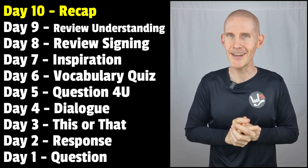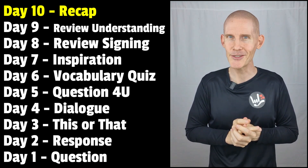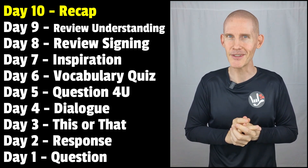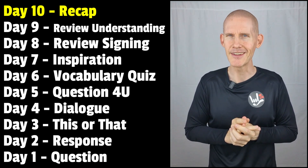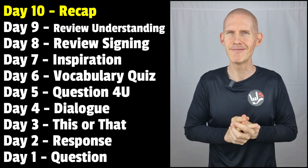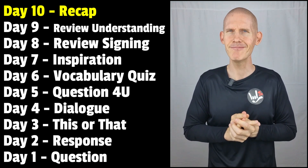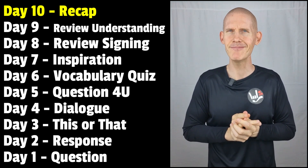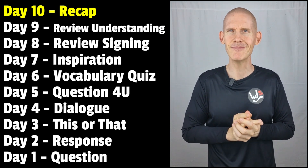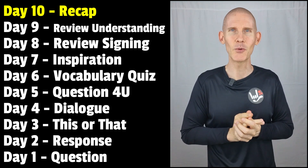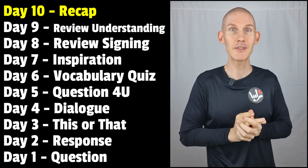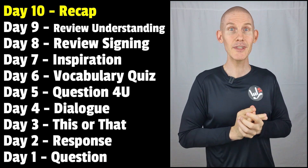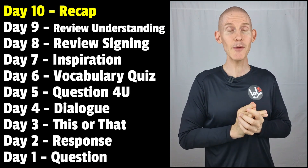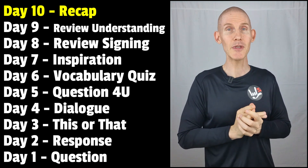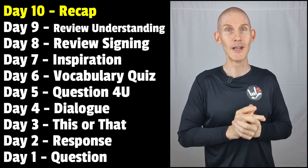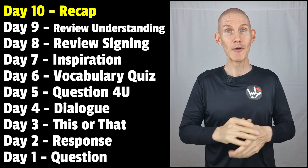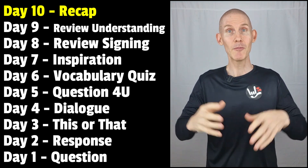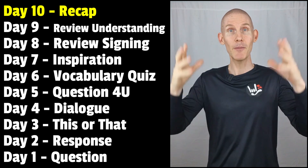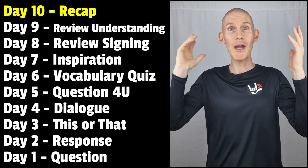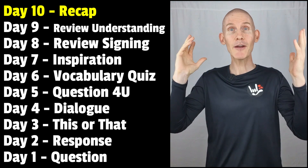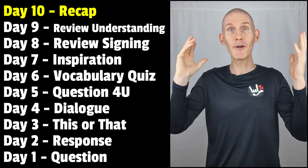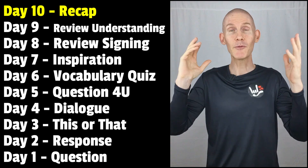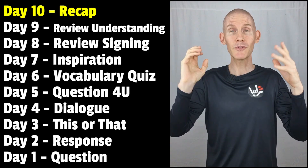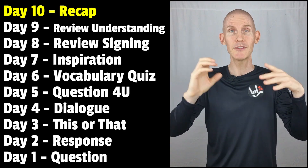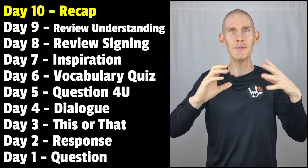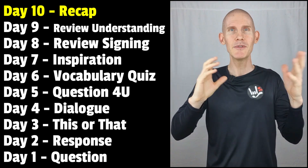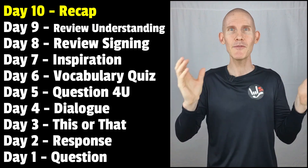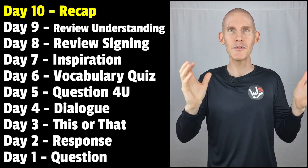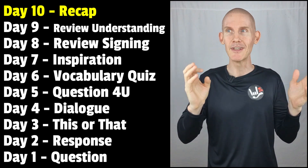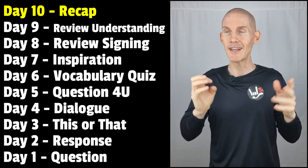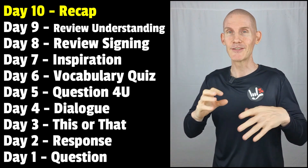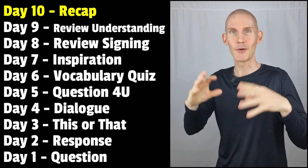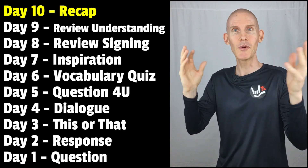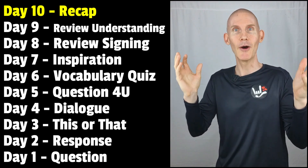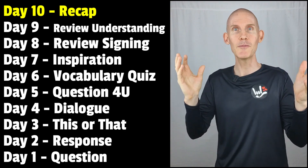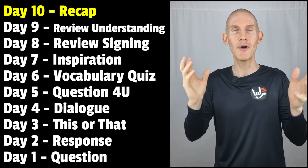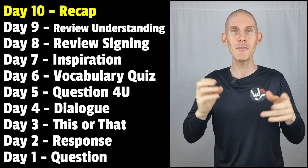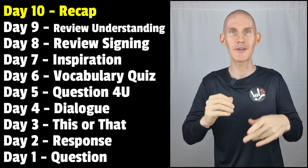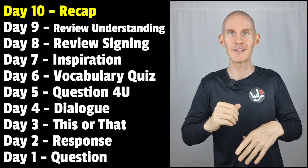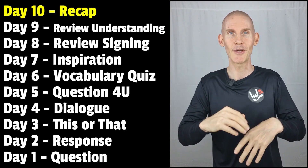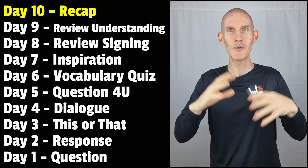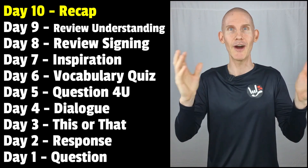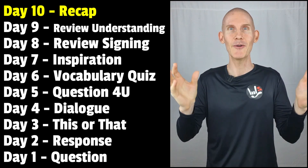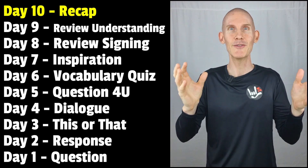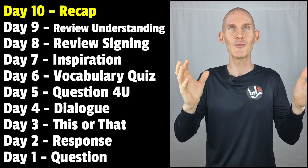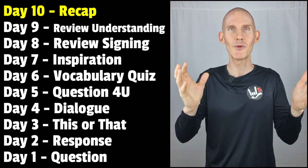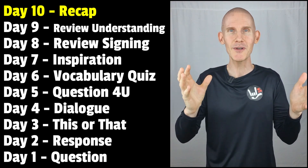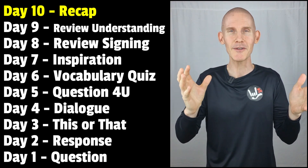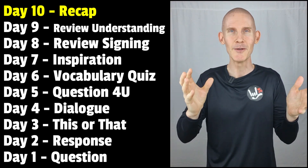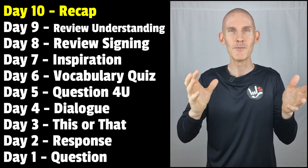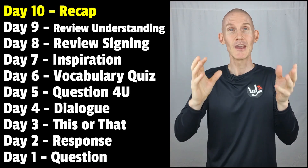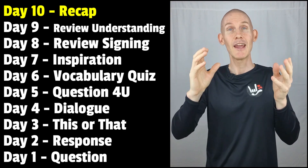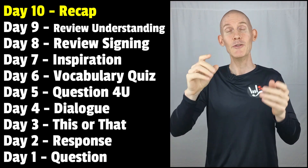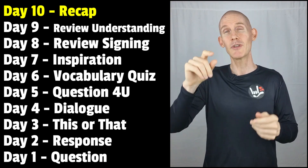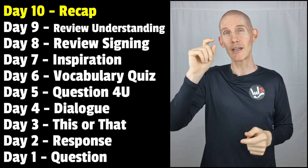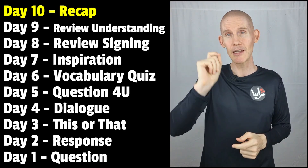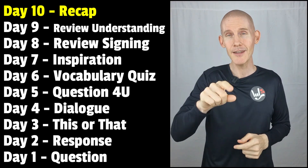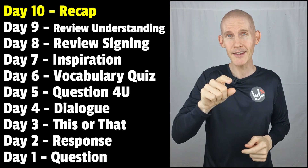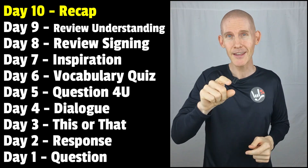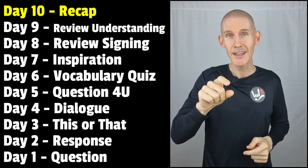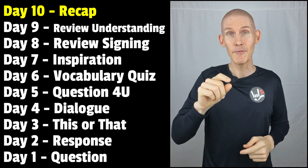location. What does that mean? Well, my background will seem different. It's somewhere out in public. It's somewhere out in the world. And you can click, if you